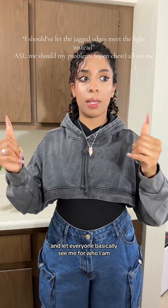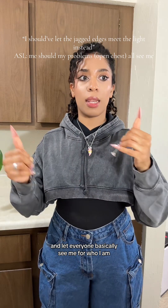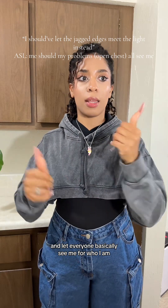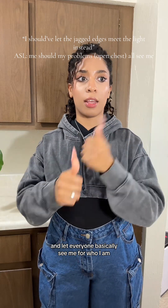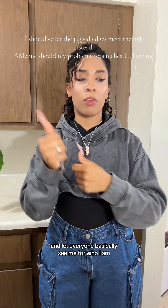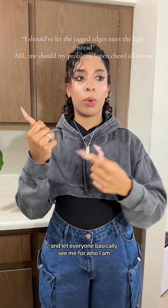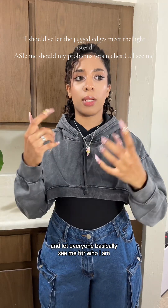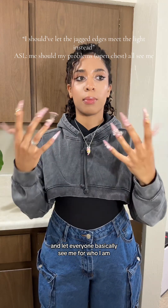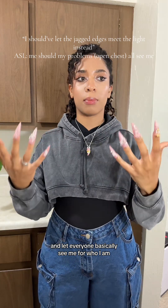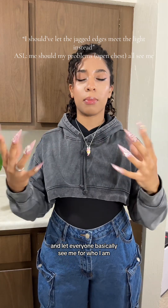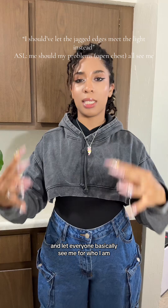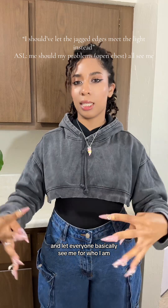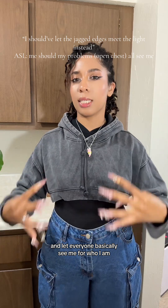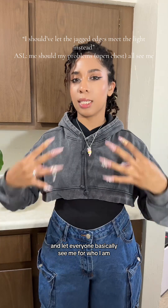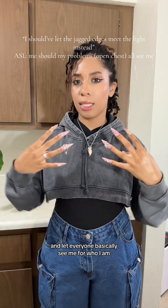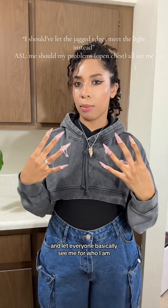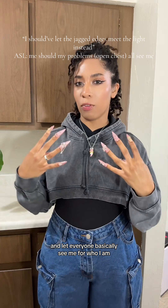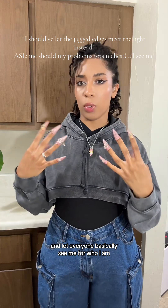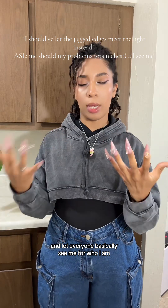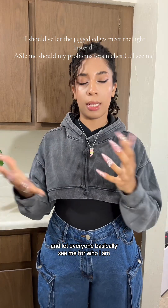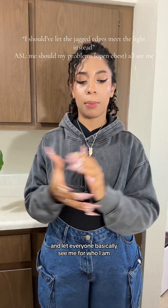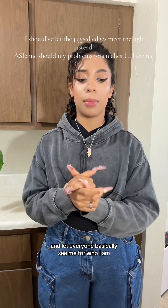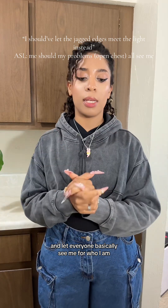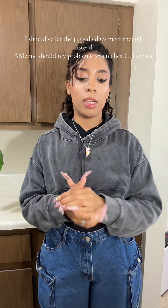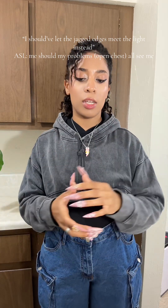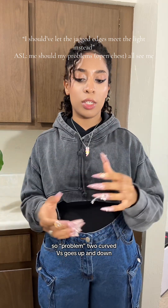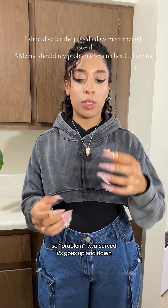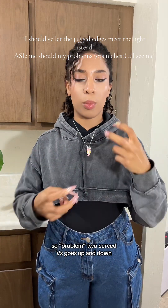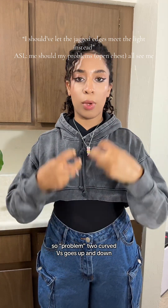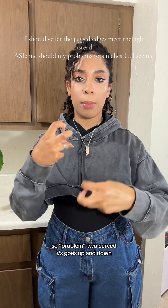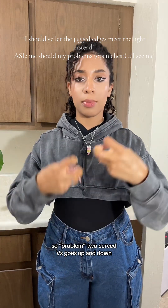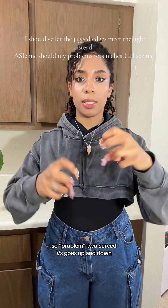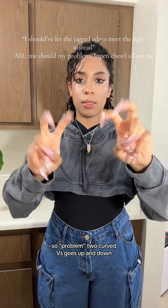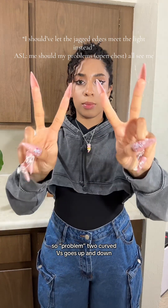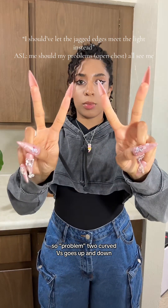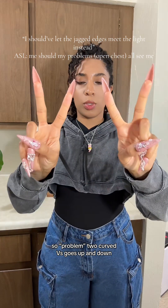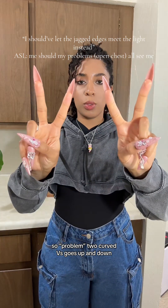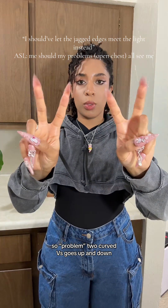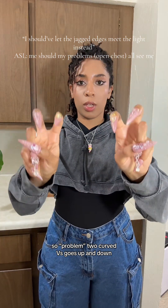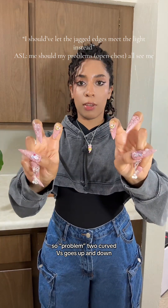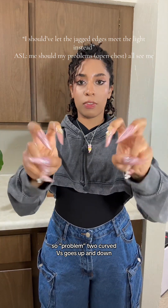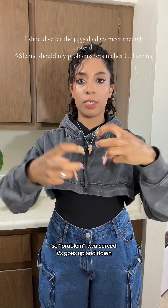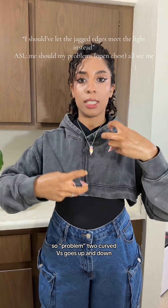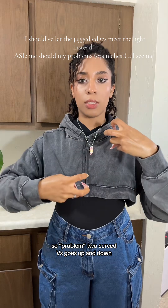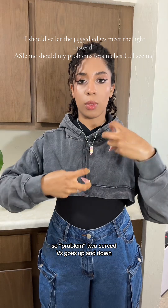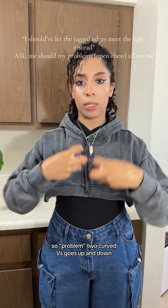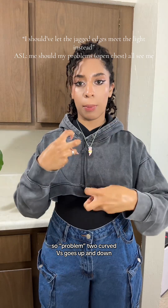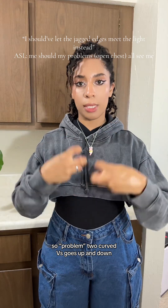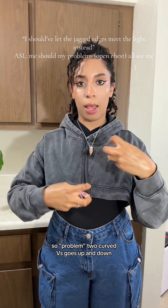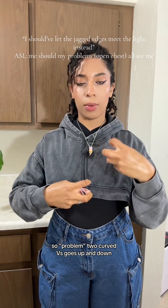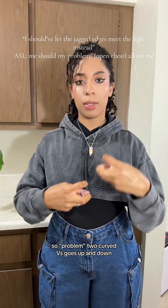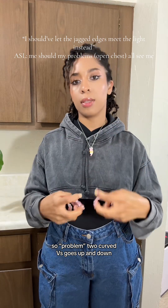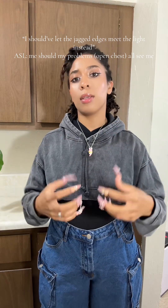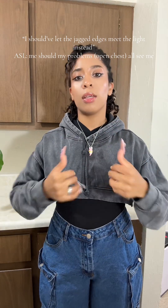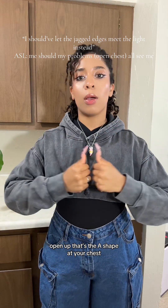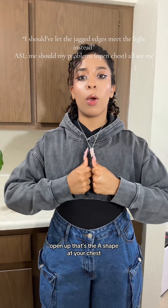let everyone basically see me for who I am. So problems, 2 curves, V's, goes up and down, open